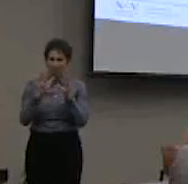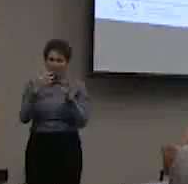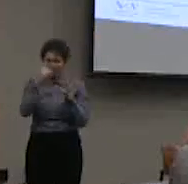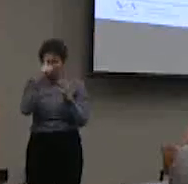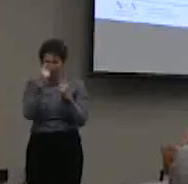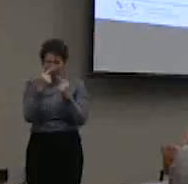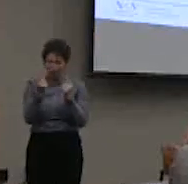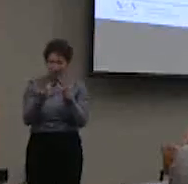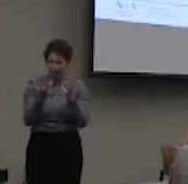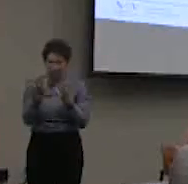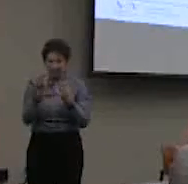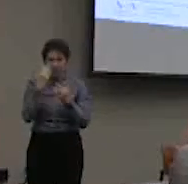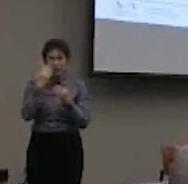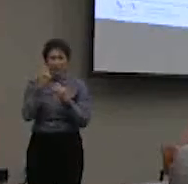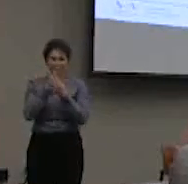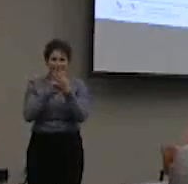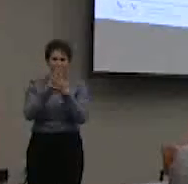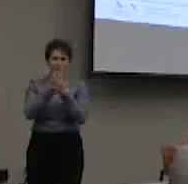And so